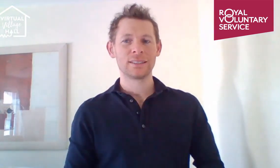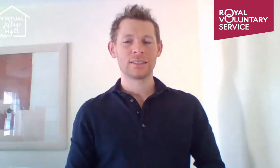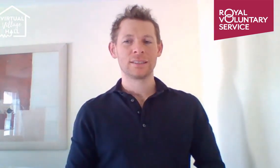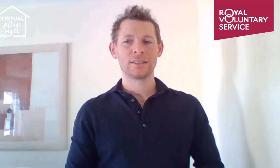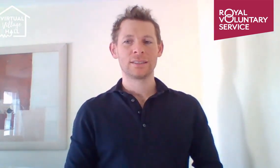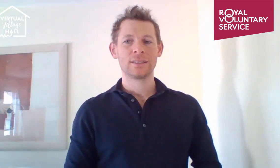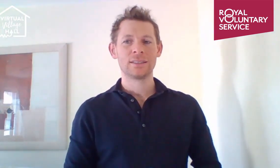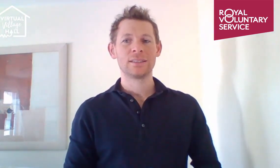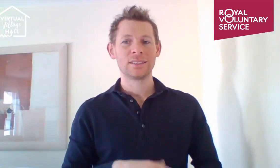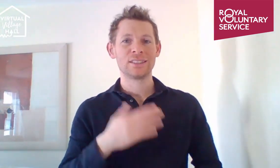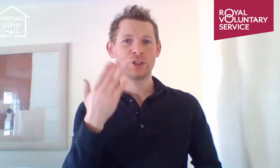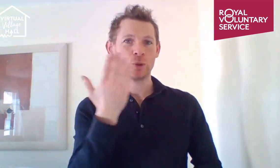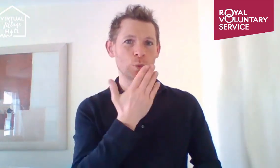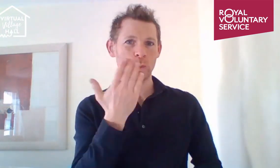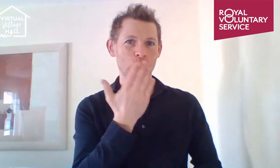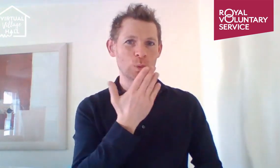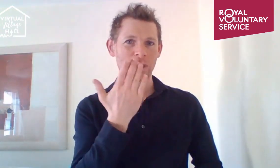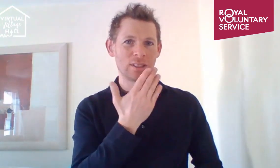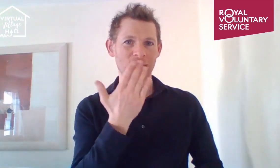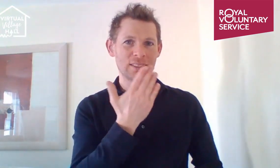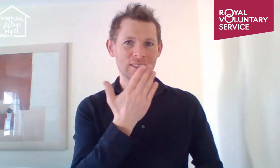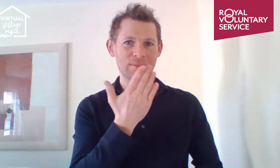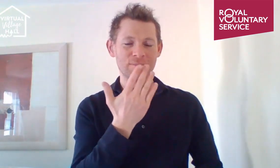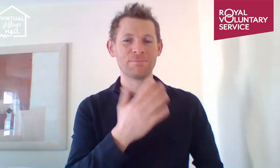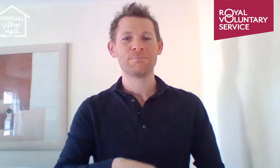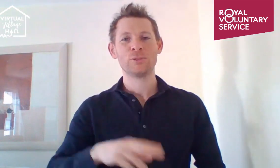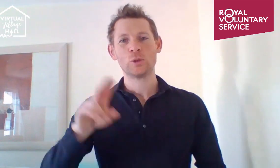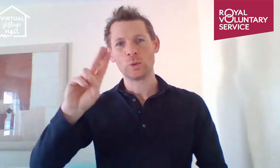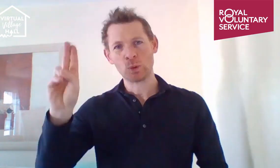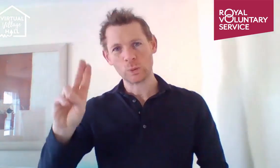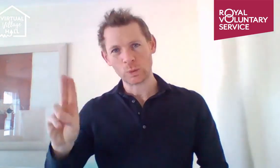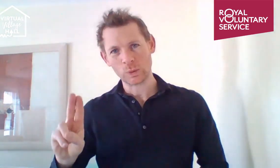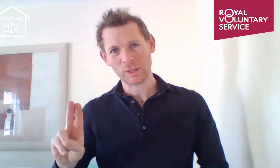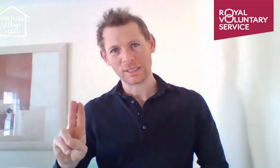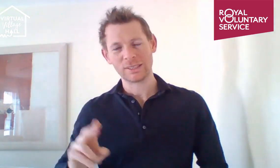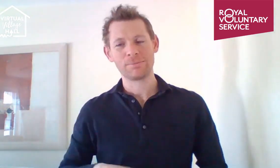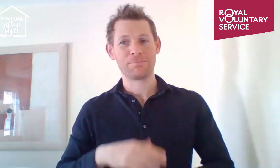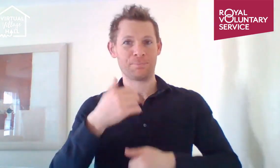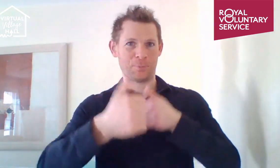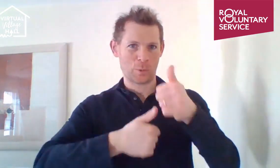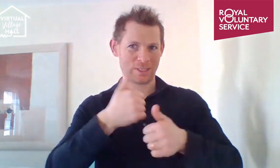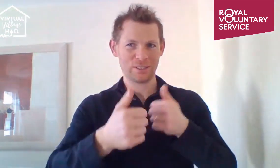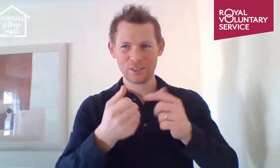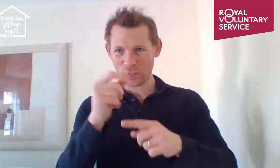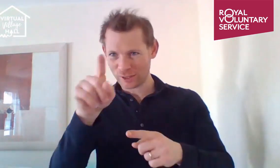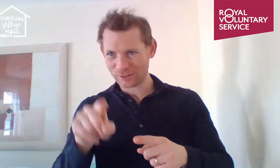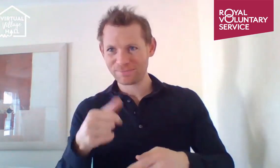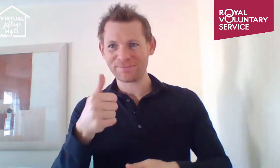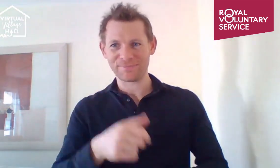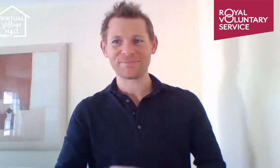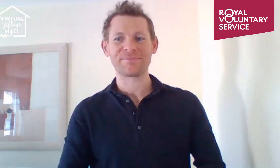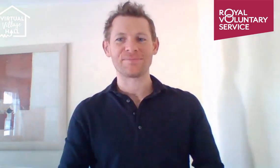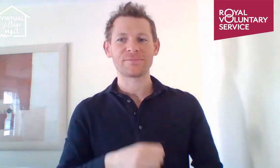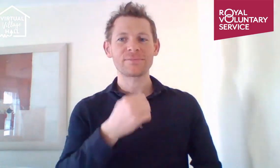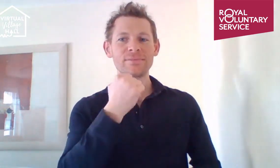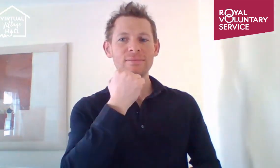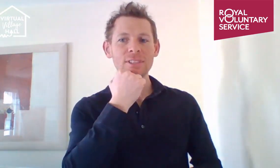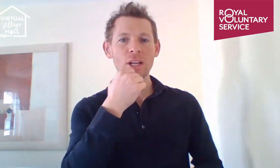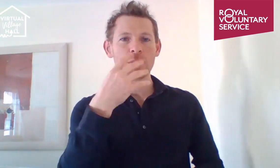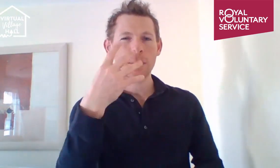Number three was school or school. So well done. I can see the comments there. Lots of